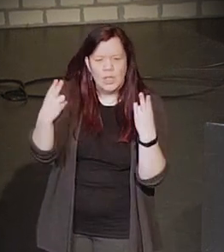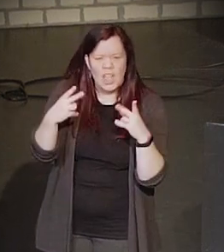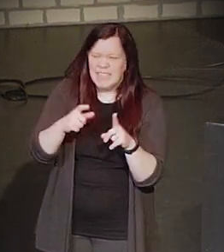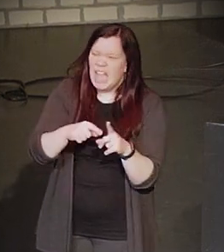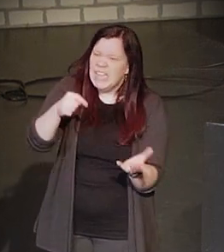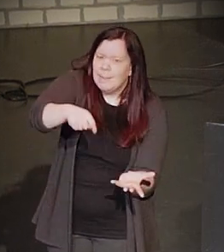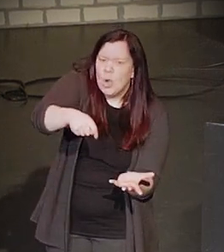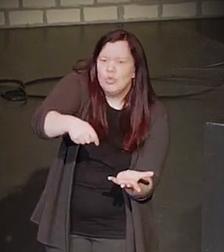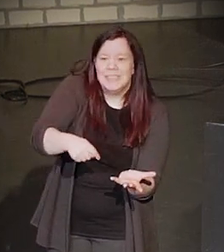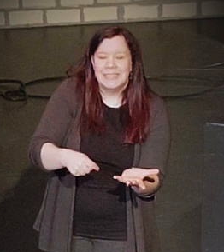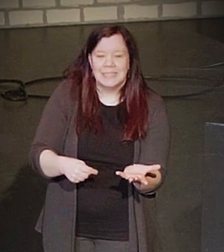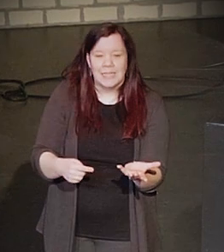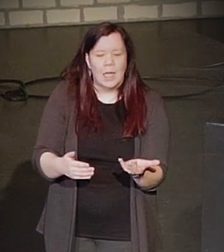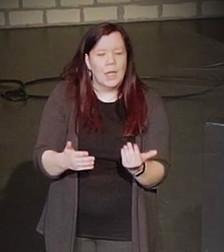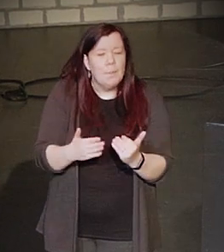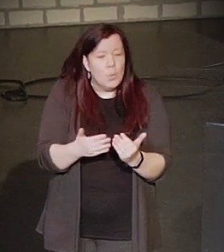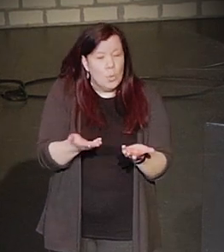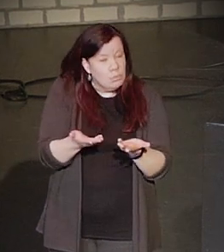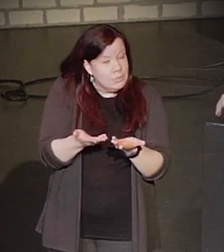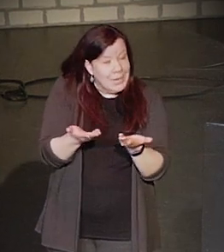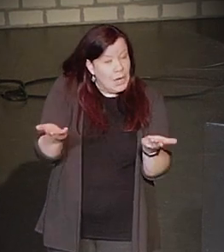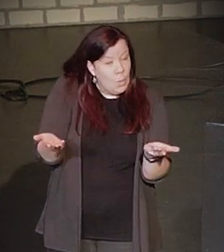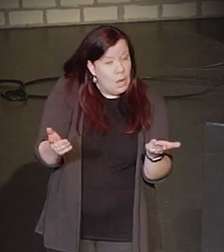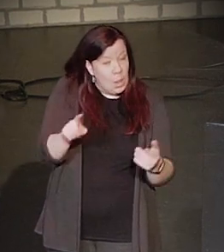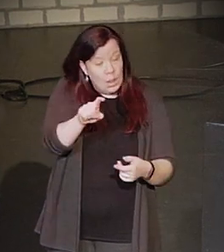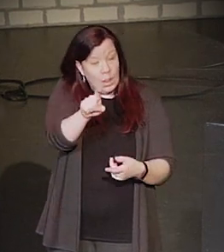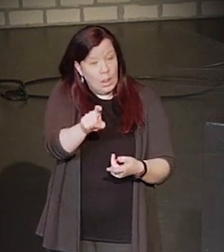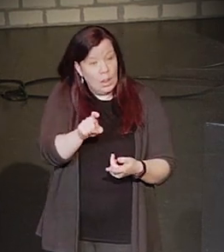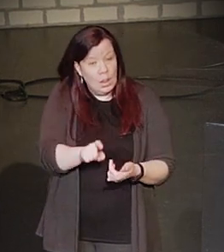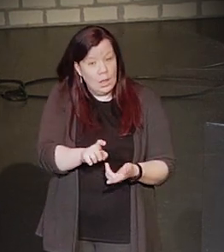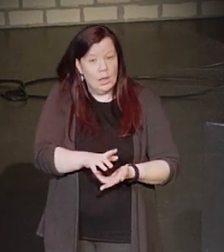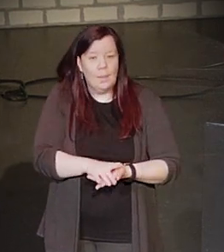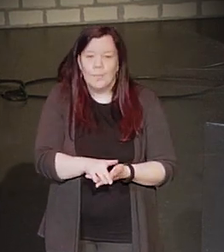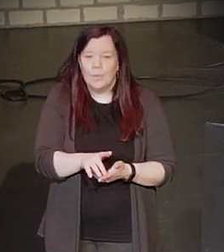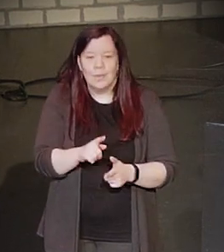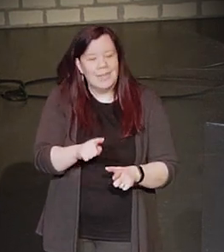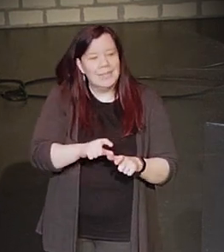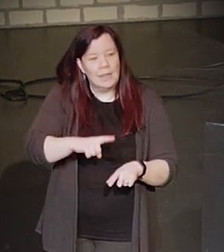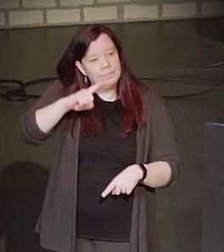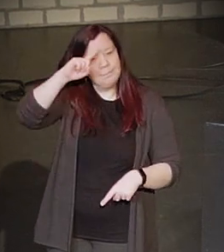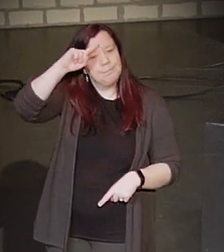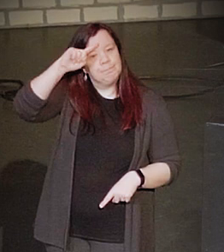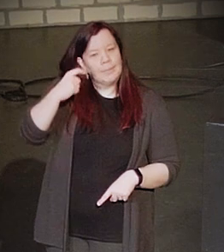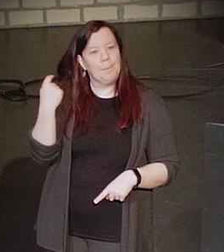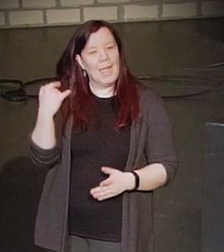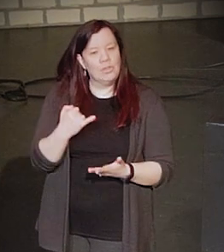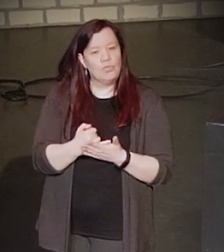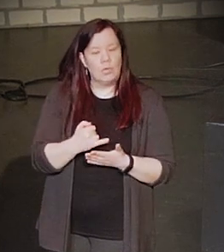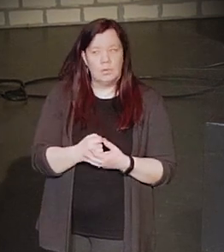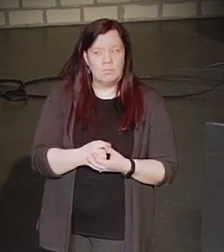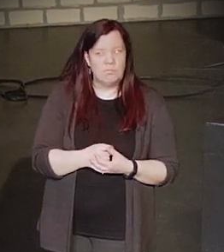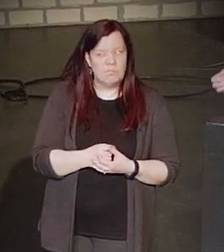before, and supposedly more equal, but working through memories of past wrongs in quite